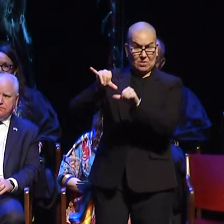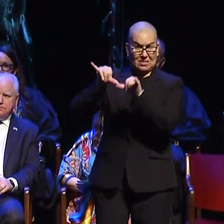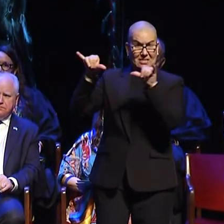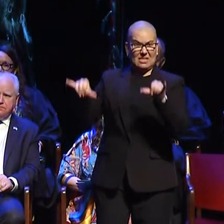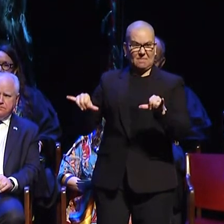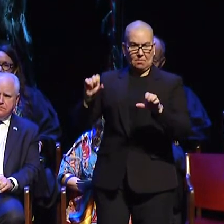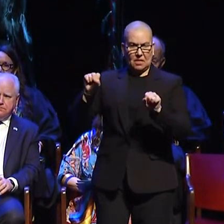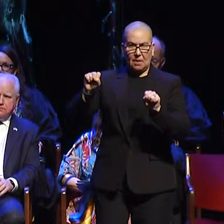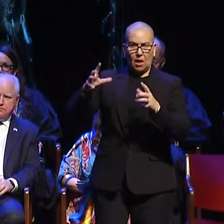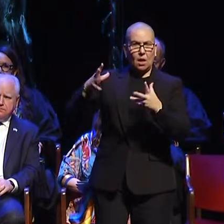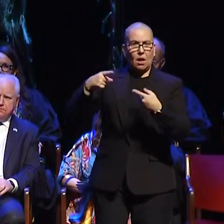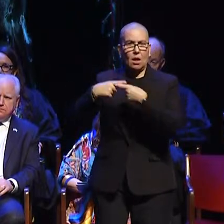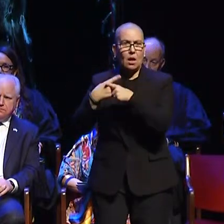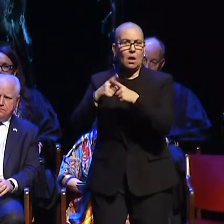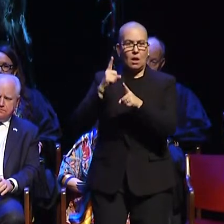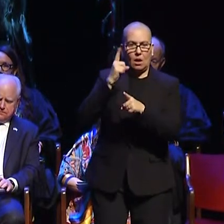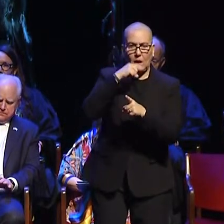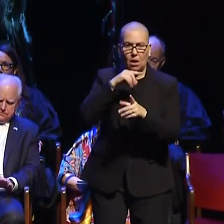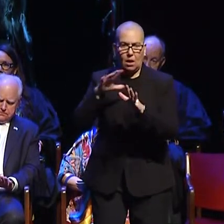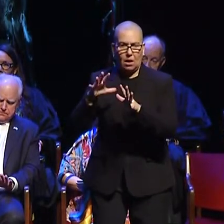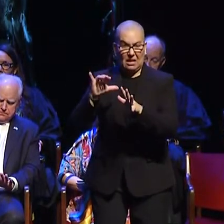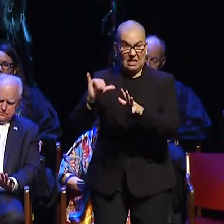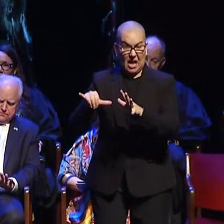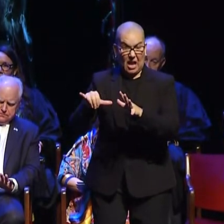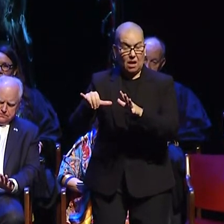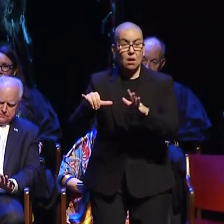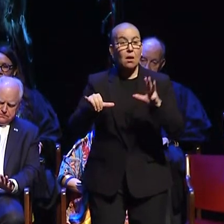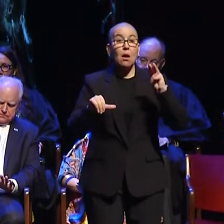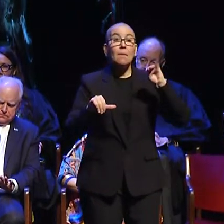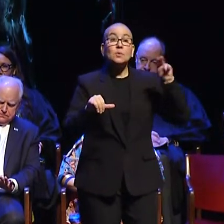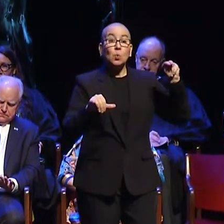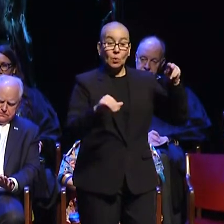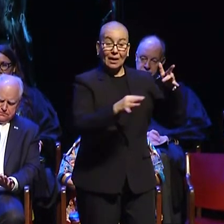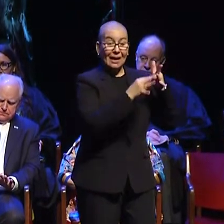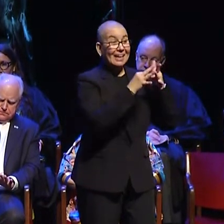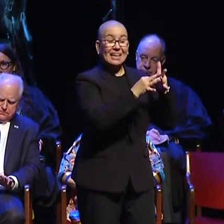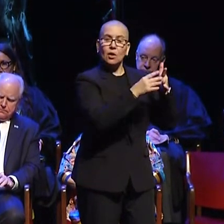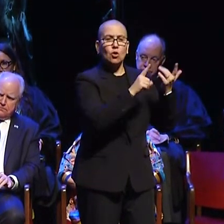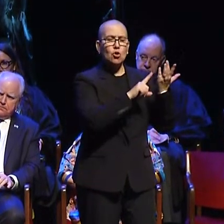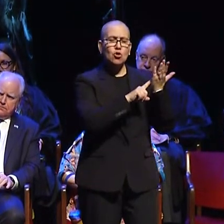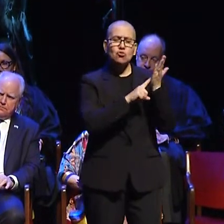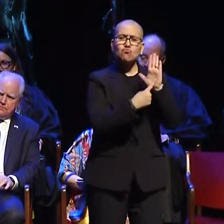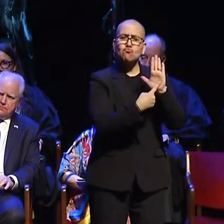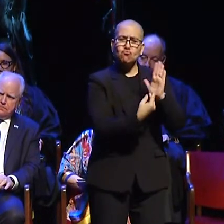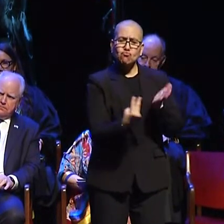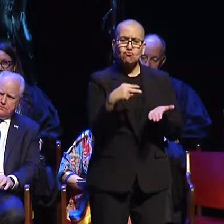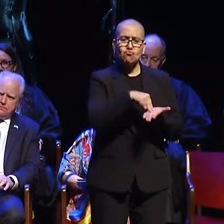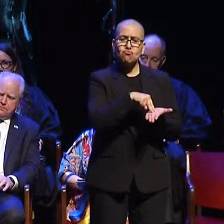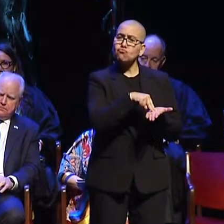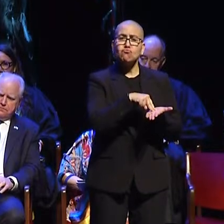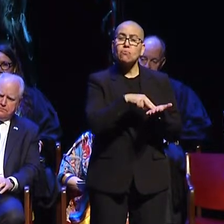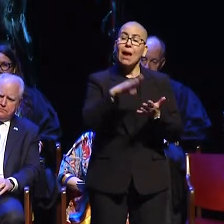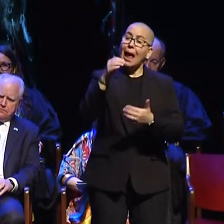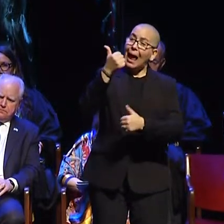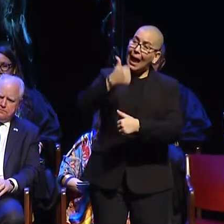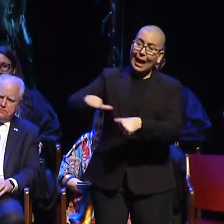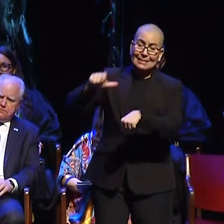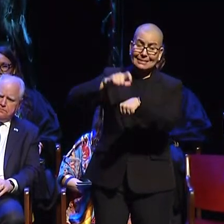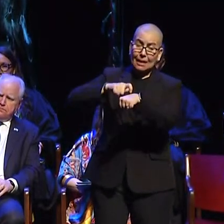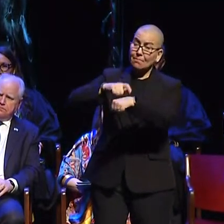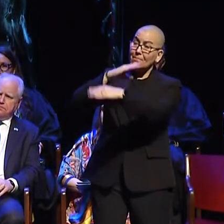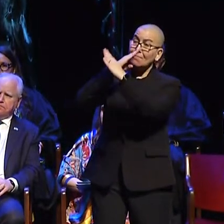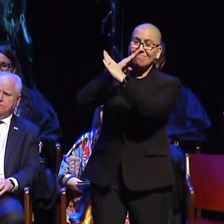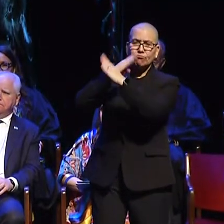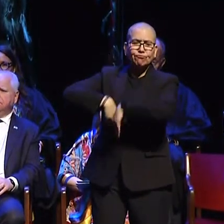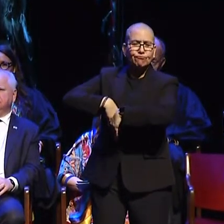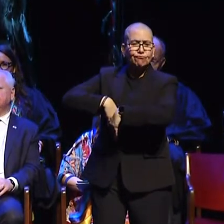chaos, but Minnesota once again led the nation. We removed obstacles from the path of all eligible voters, and we made